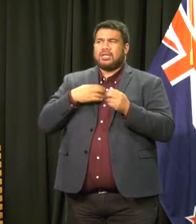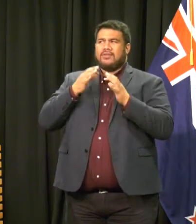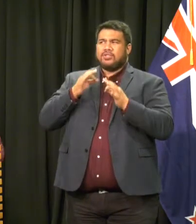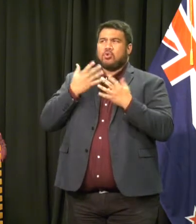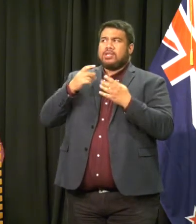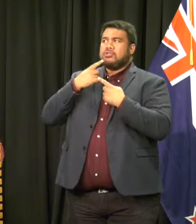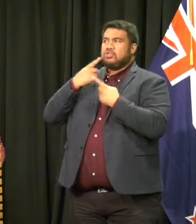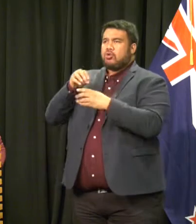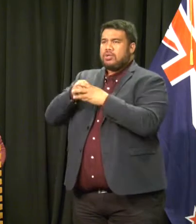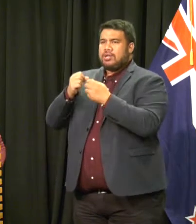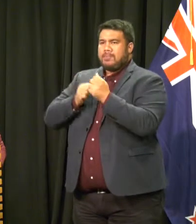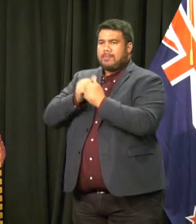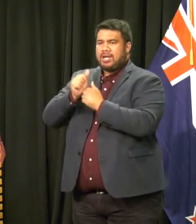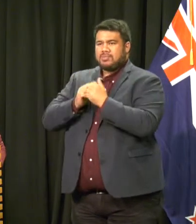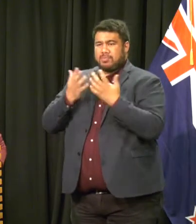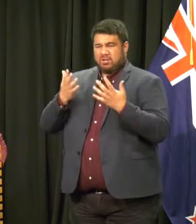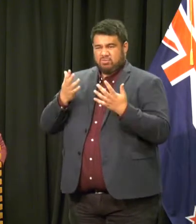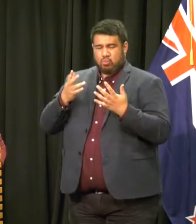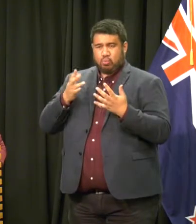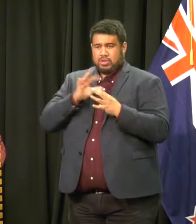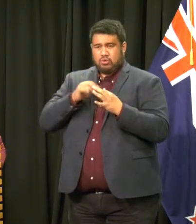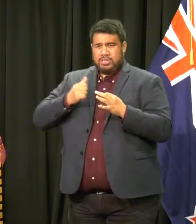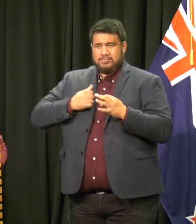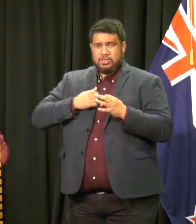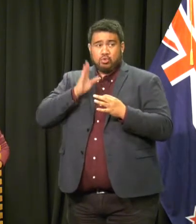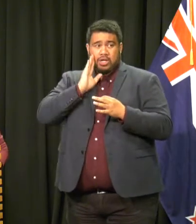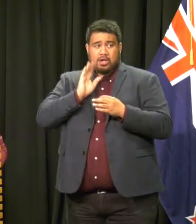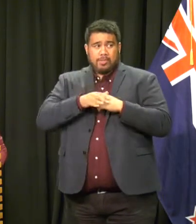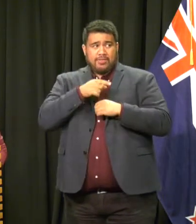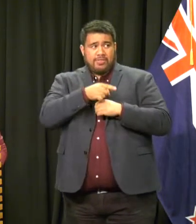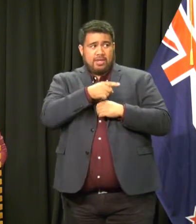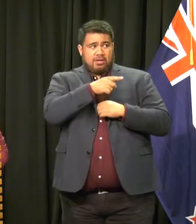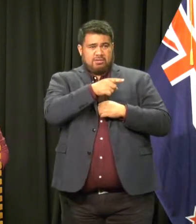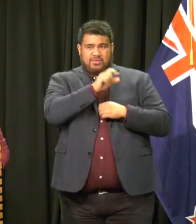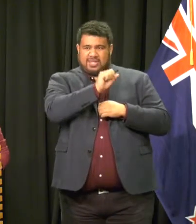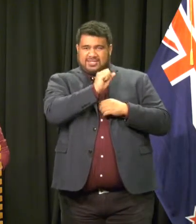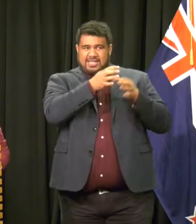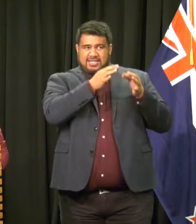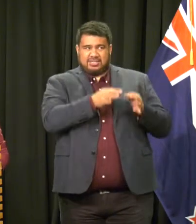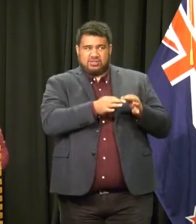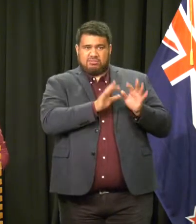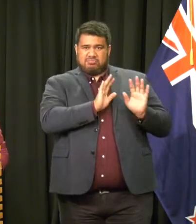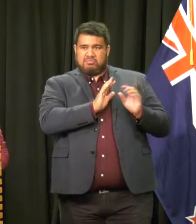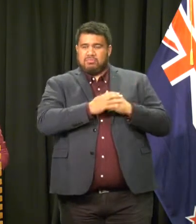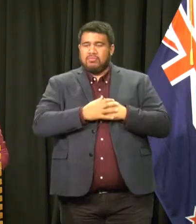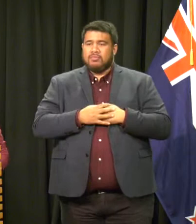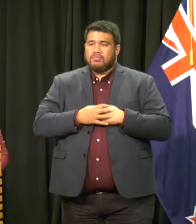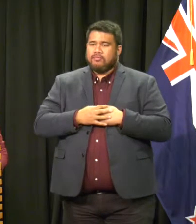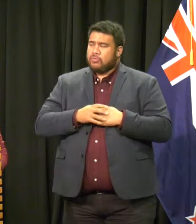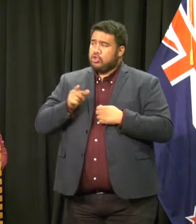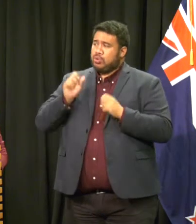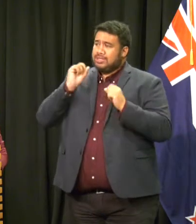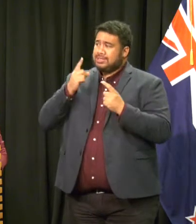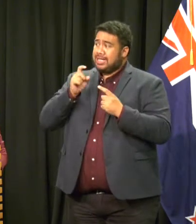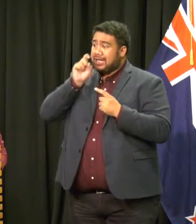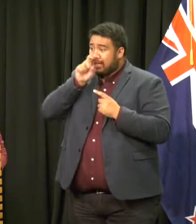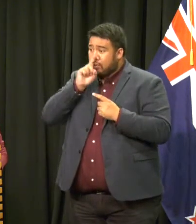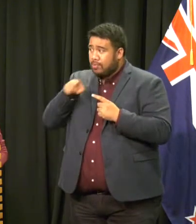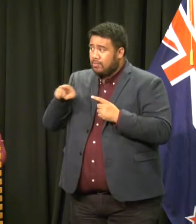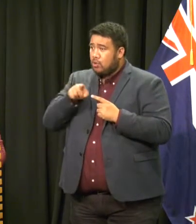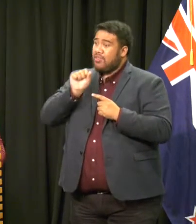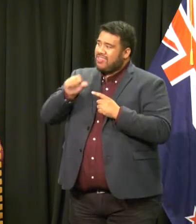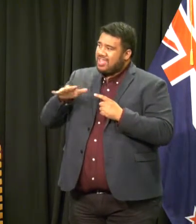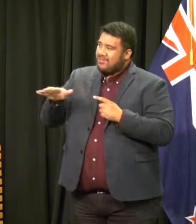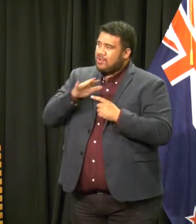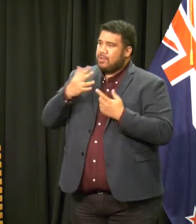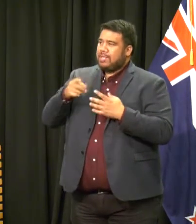expect to be told about another country's resettlement before they undertook it. Can you understand why families of the Kiwi victims are so upset about